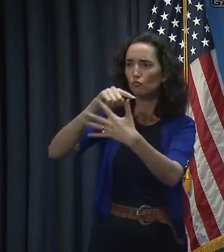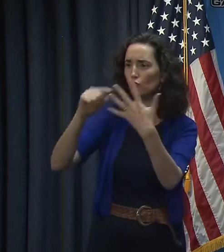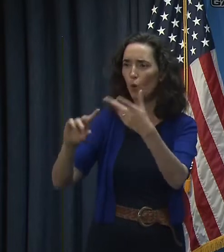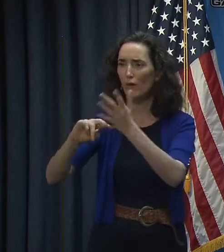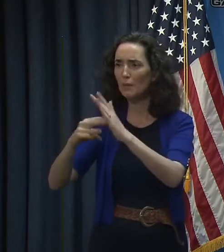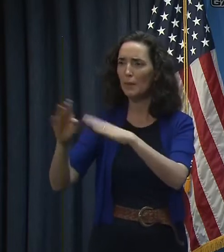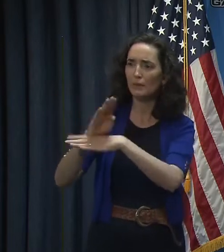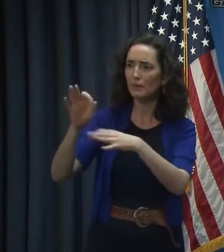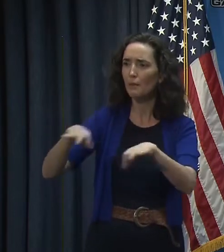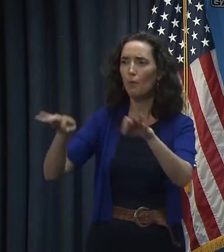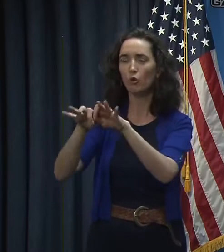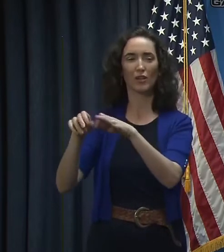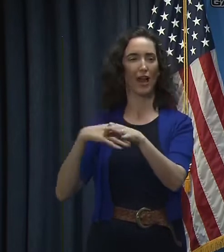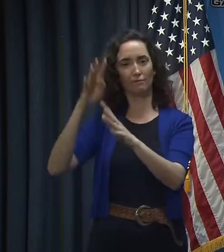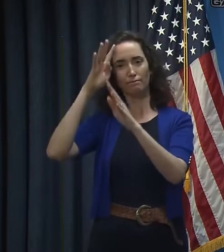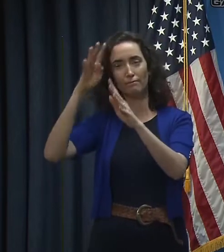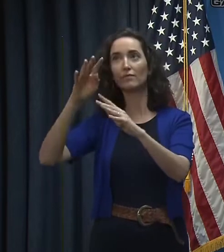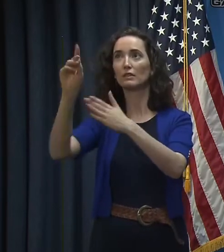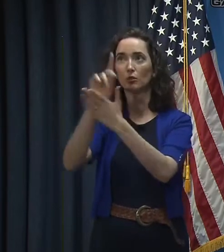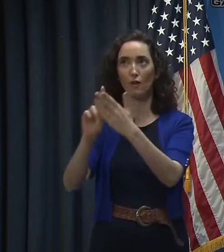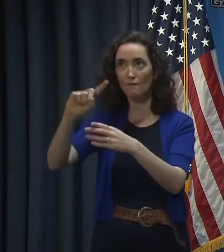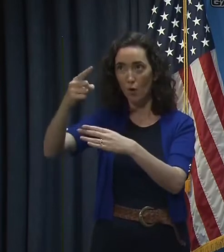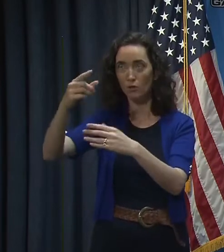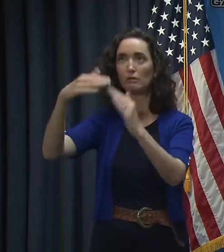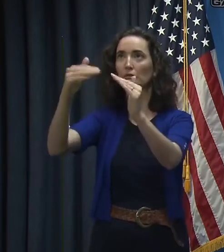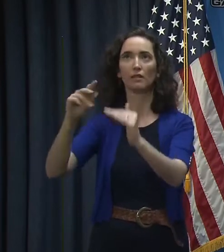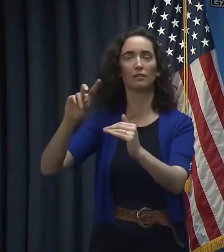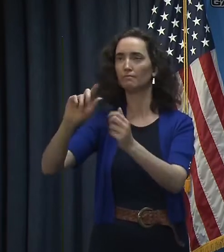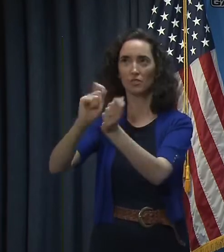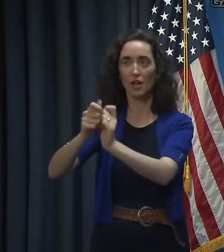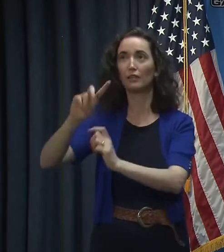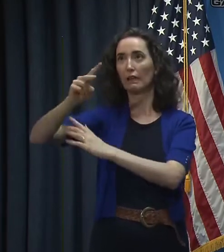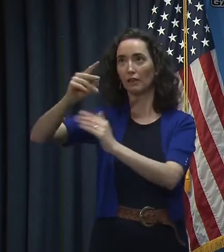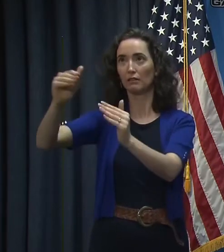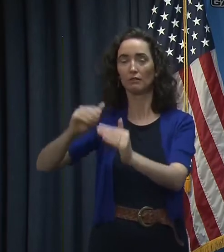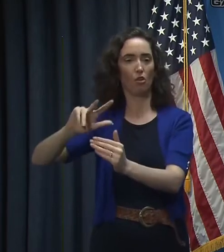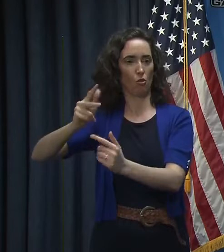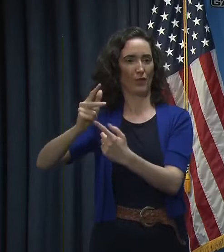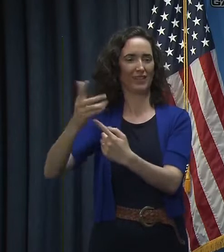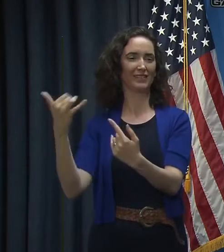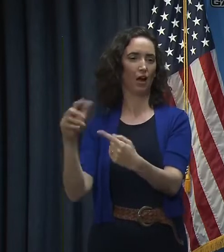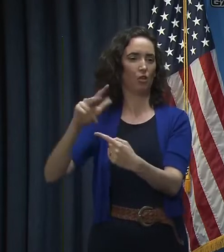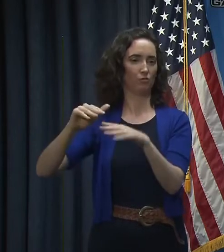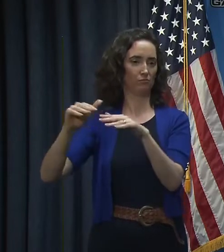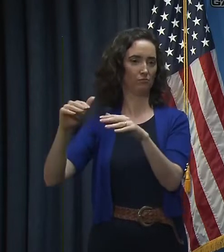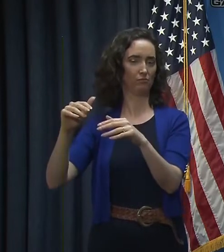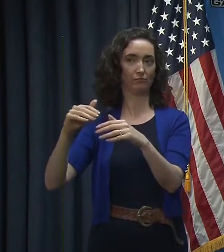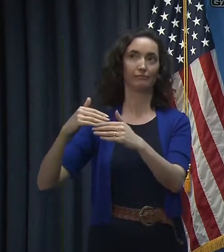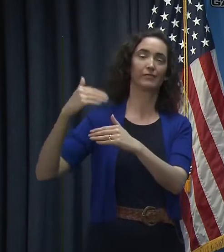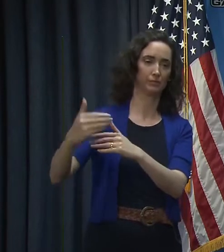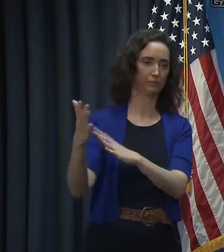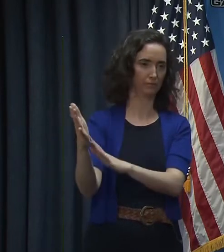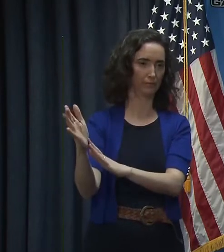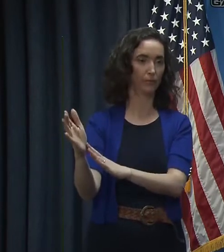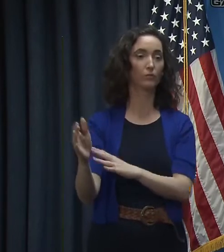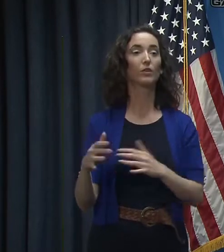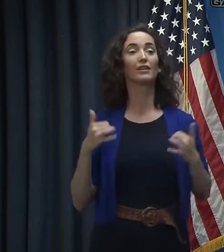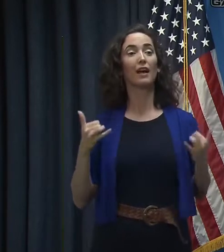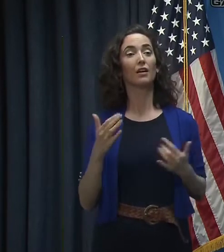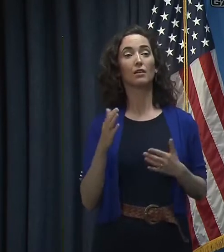of those as being essential. And then non-essential retail business have always been able to be